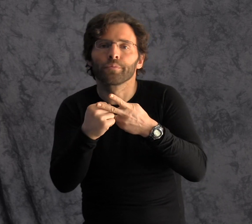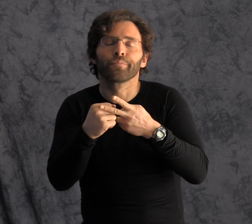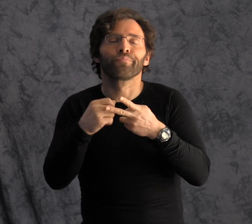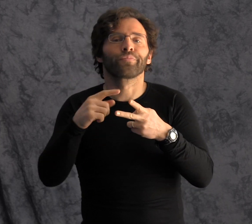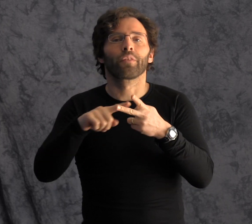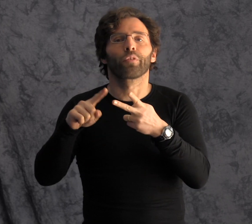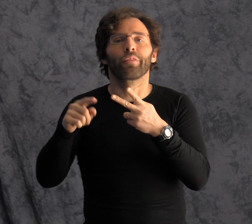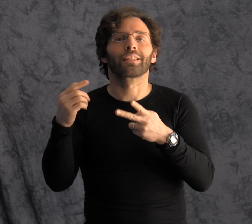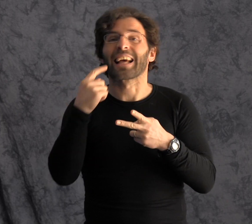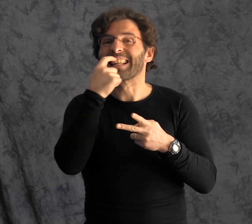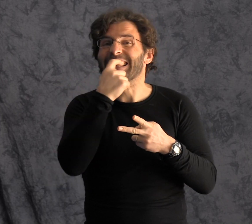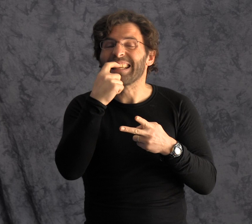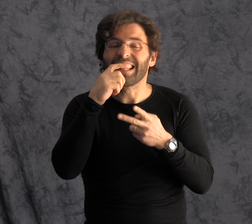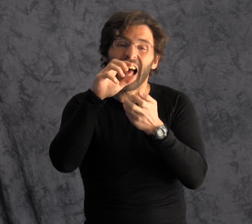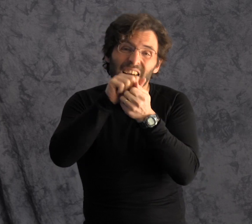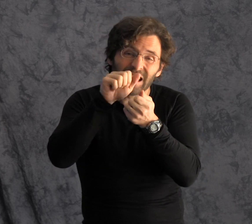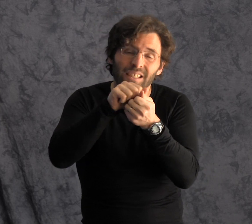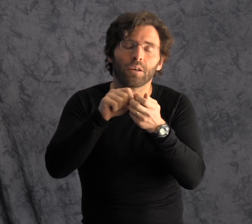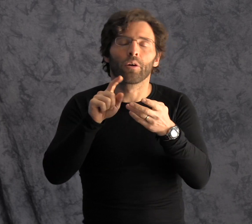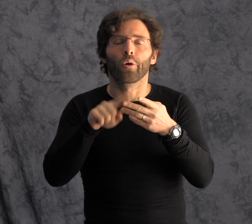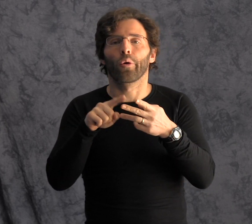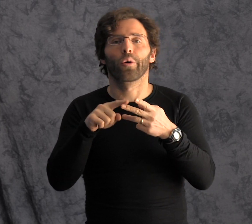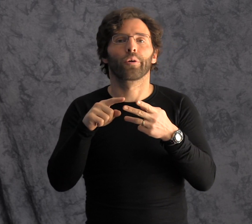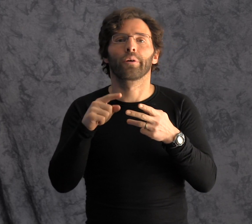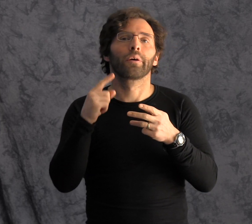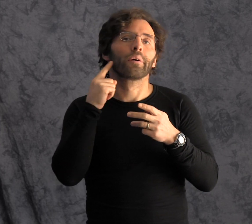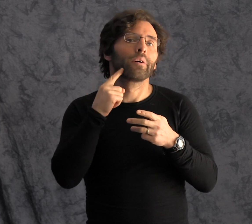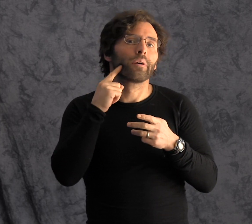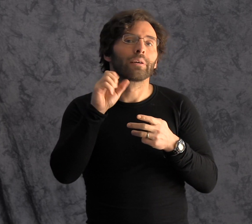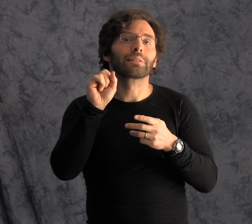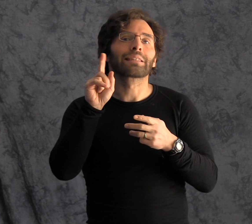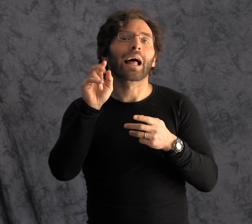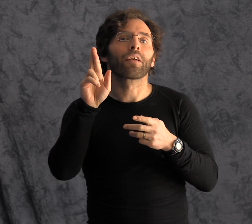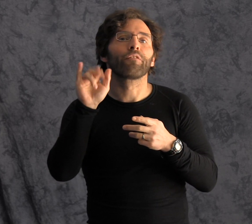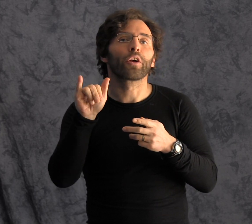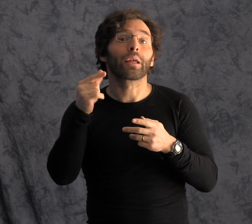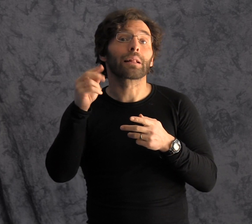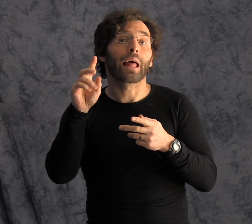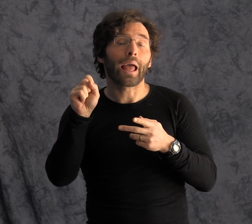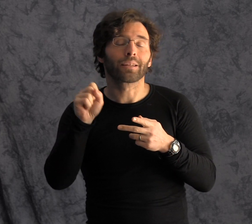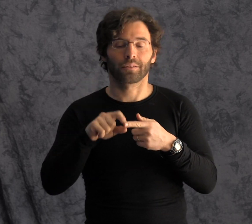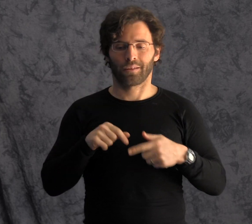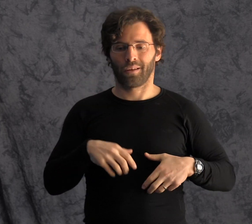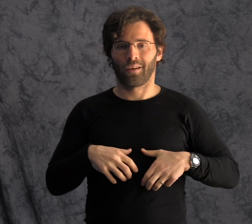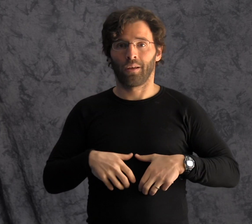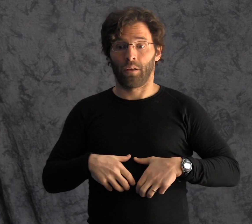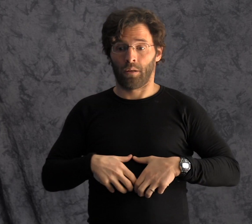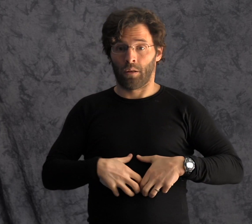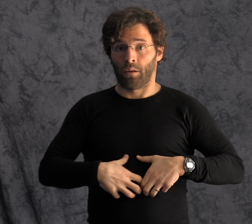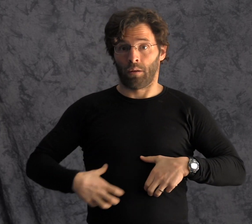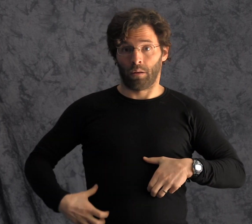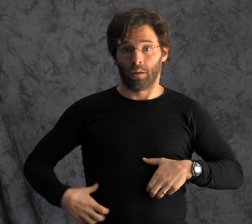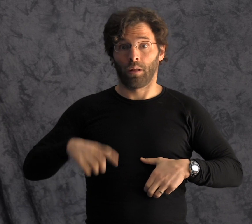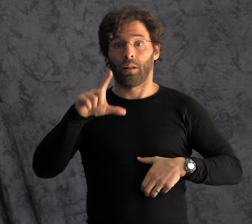glands, the liver, the pancreas, and the gallbladder. Alright, what we're going to do today is follow the fate of